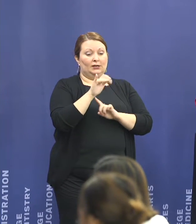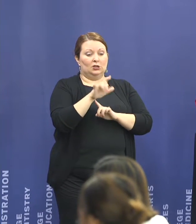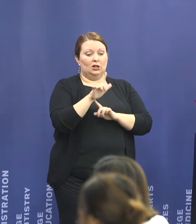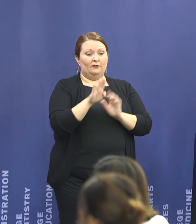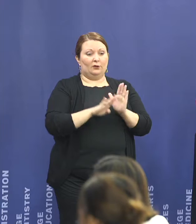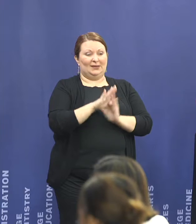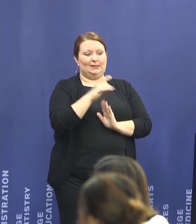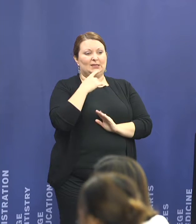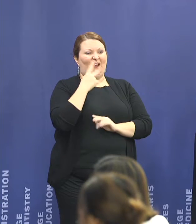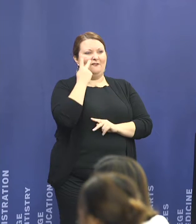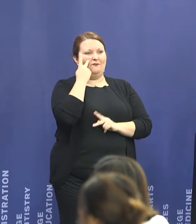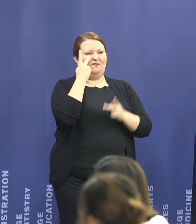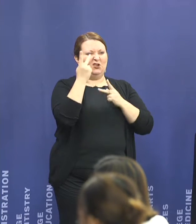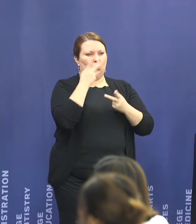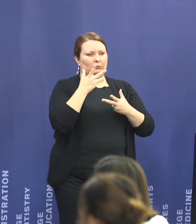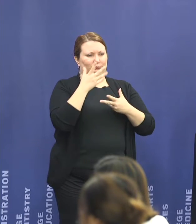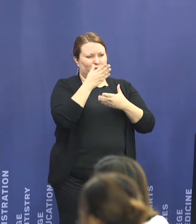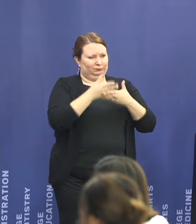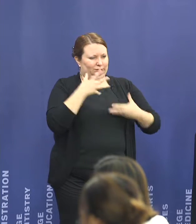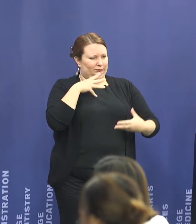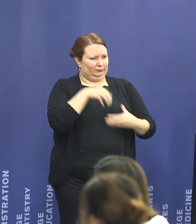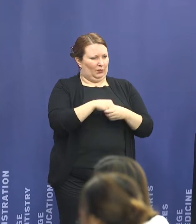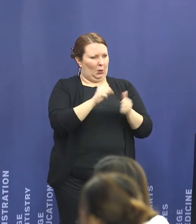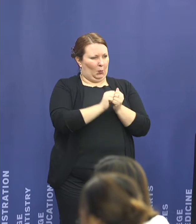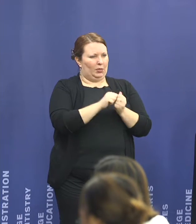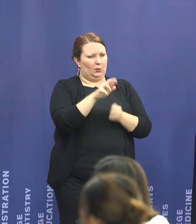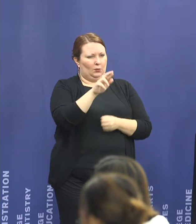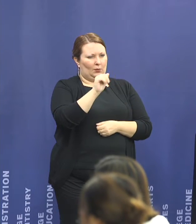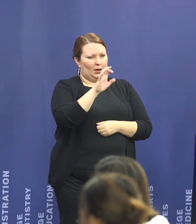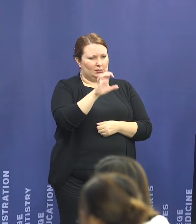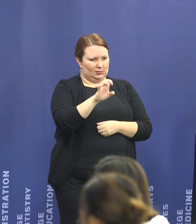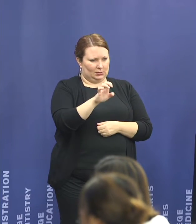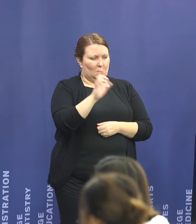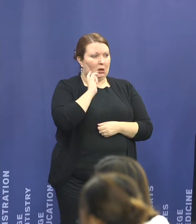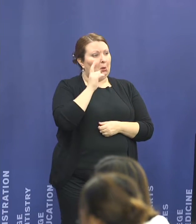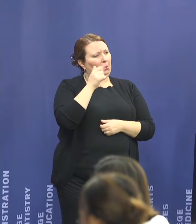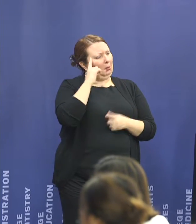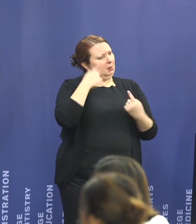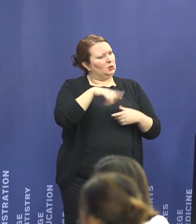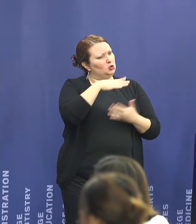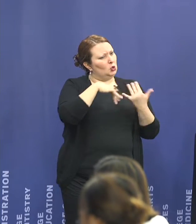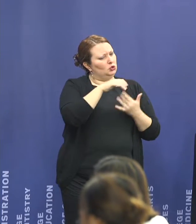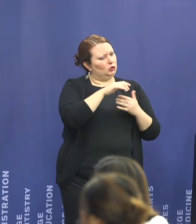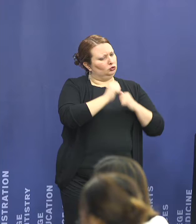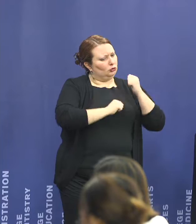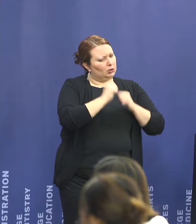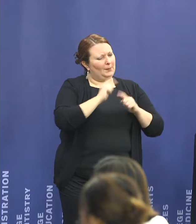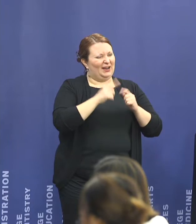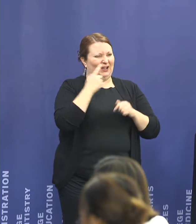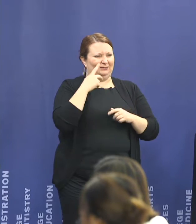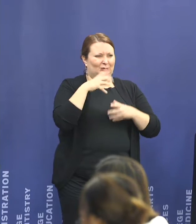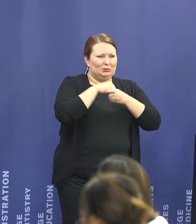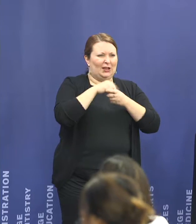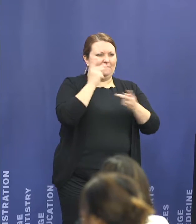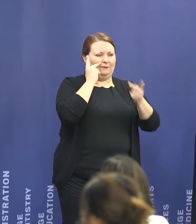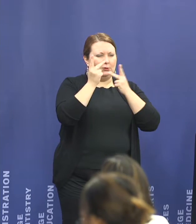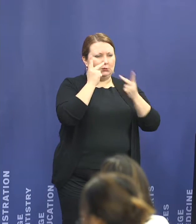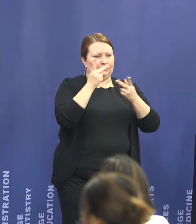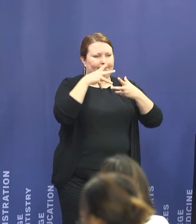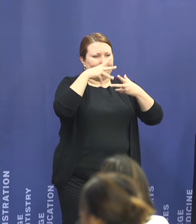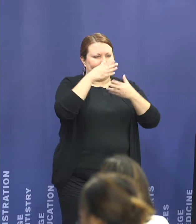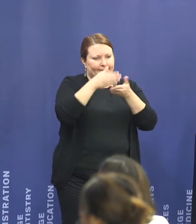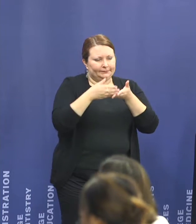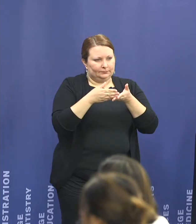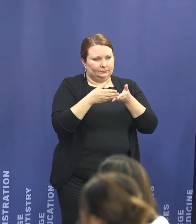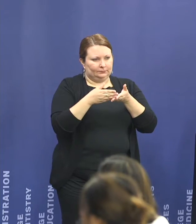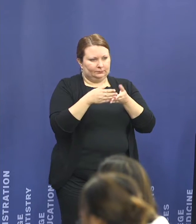there is a visual dimension to racialization. We can agree that it is a social construction, but there is a visual dimension, and that